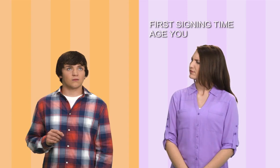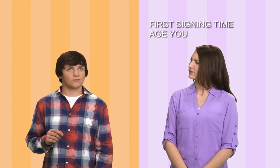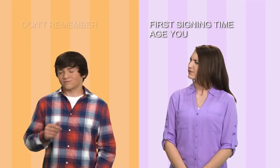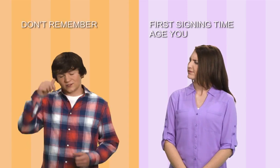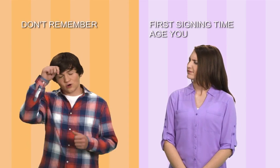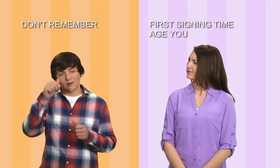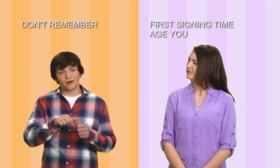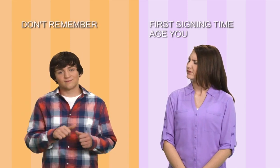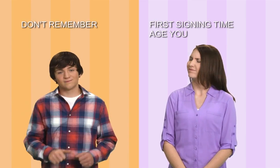Don't remember.